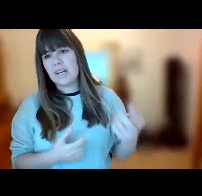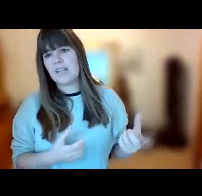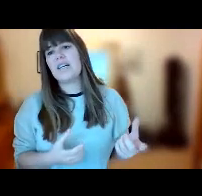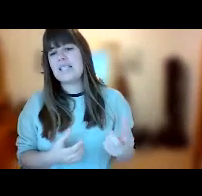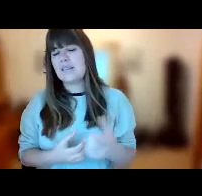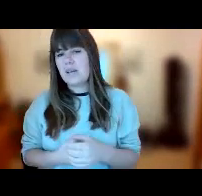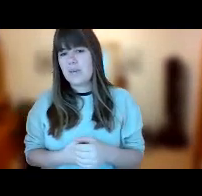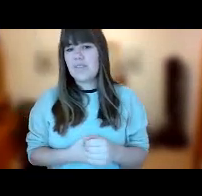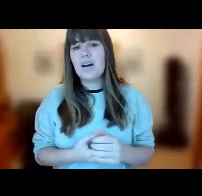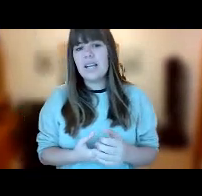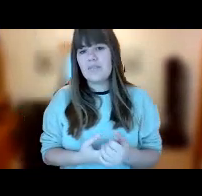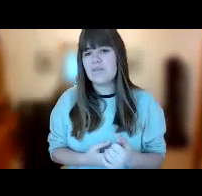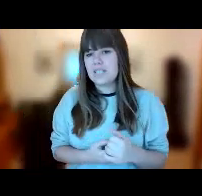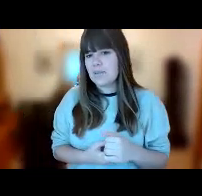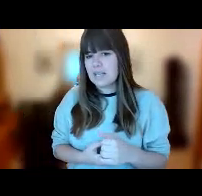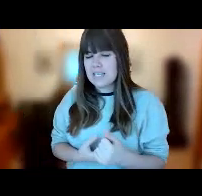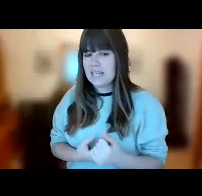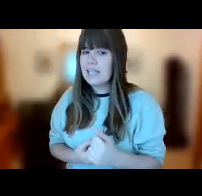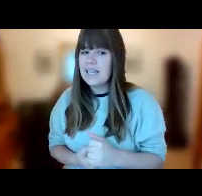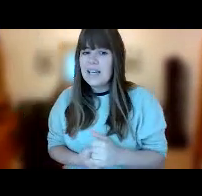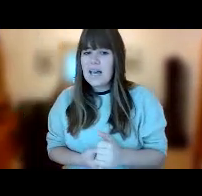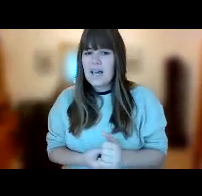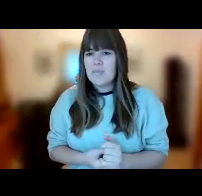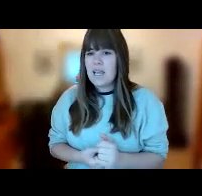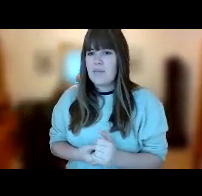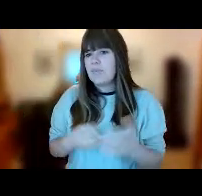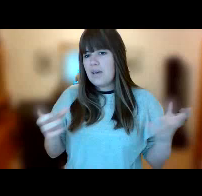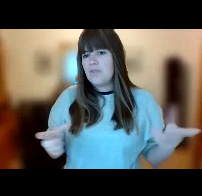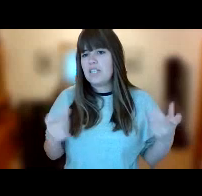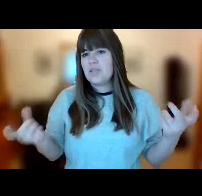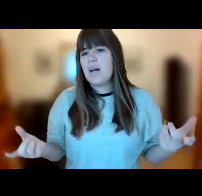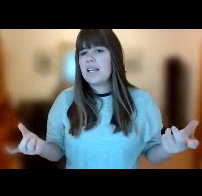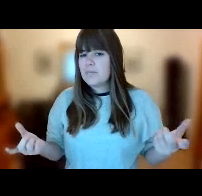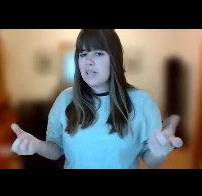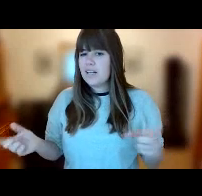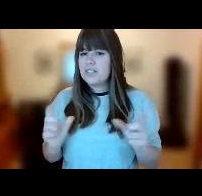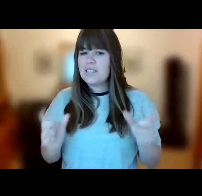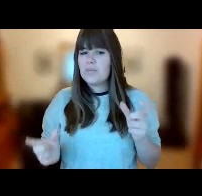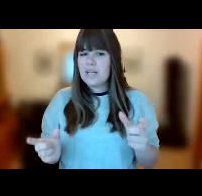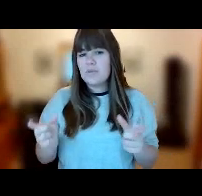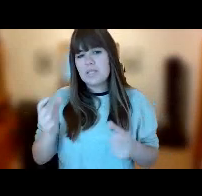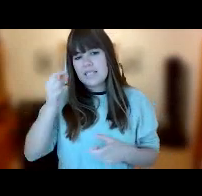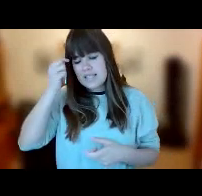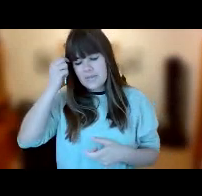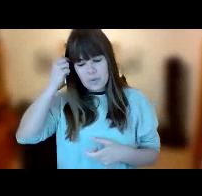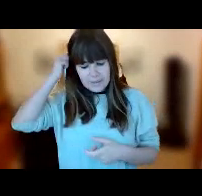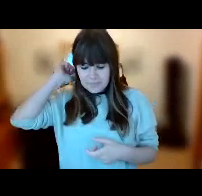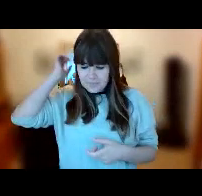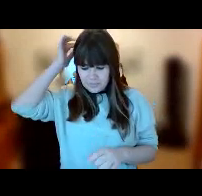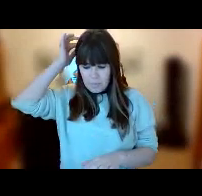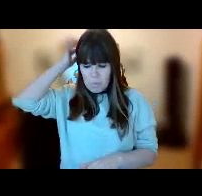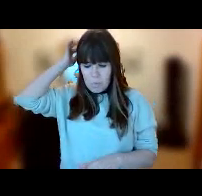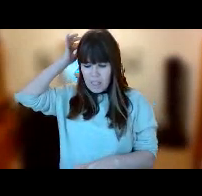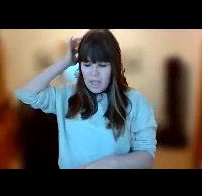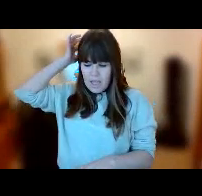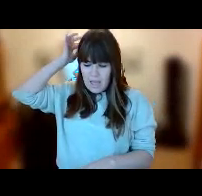first, but recognising maybe if they are living with a disability, and that information that might need to be included, but in a more sensitive way.